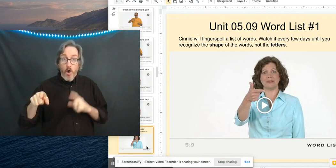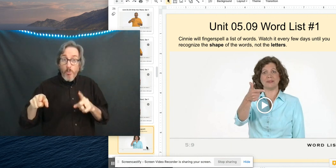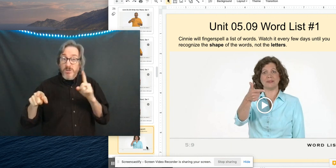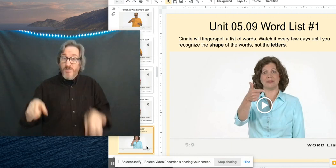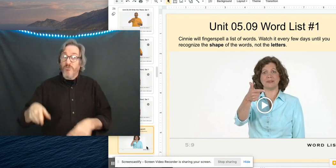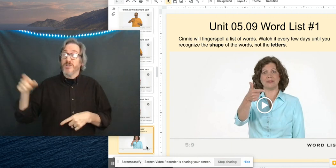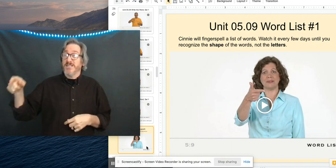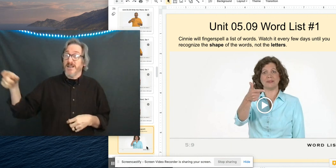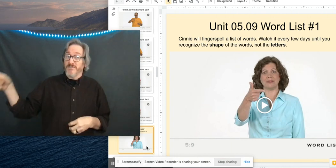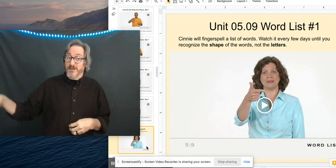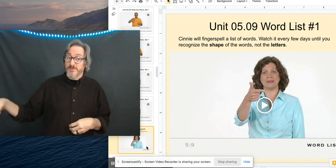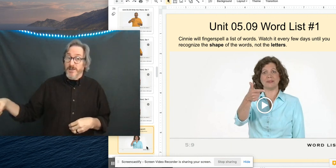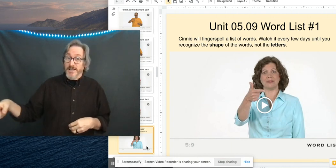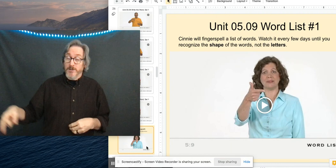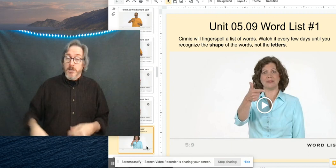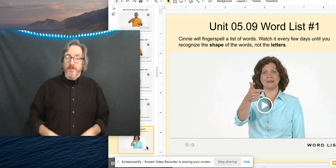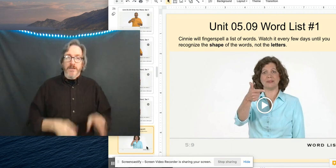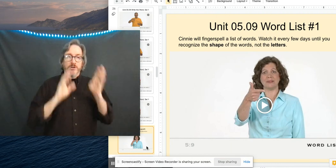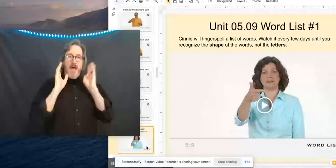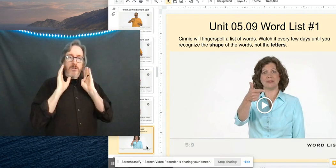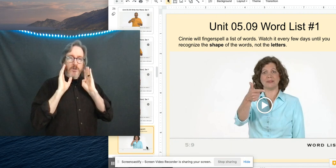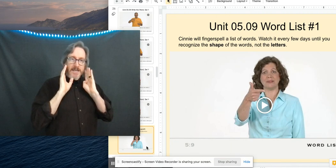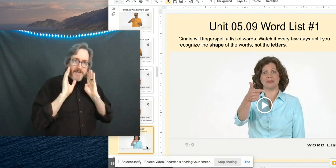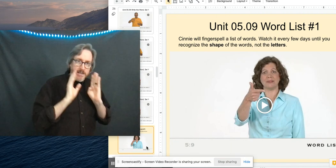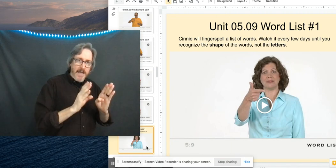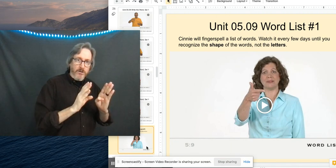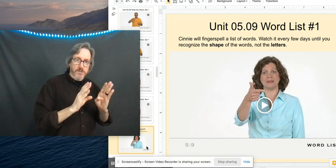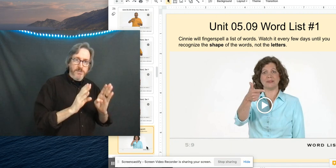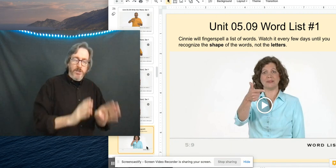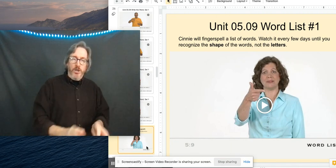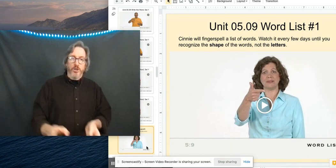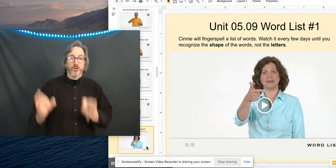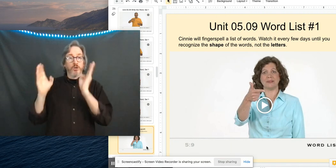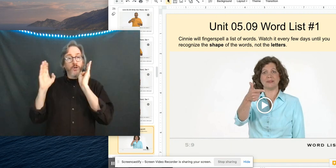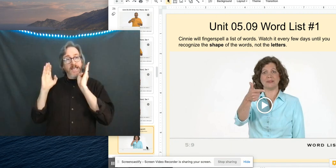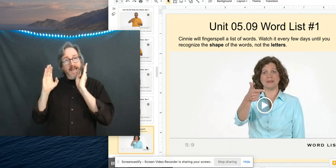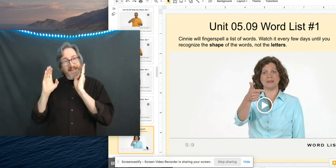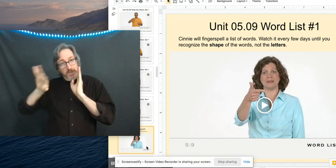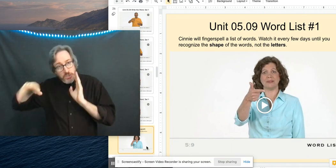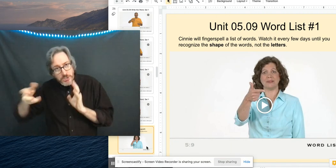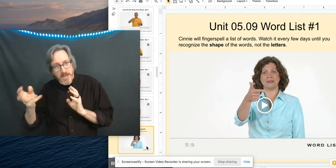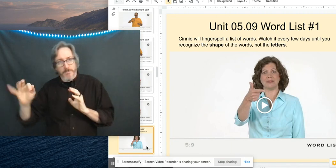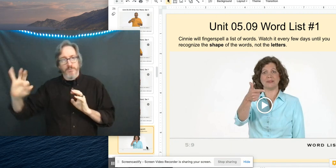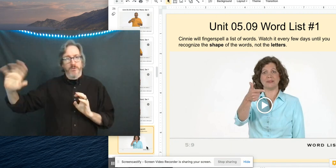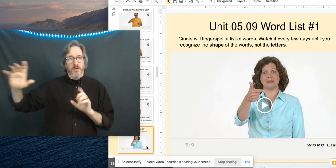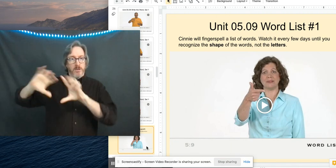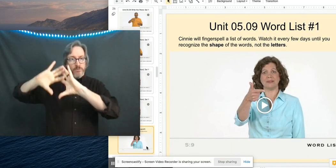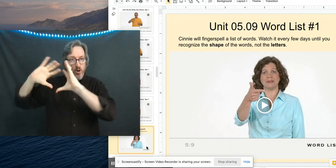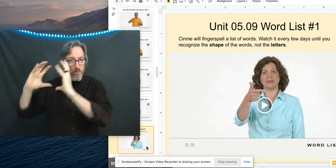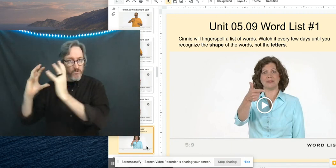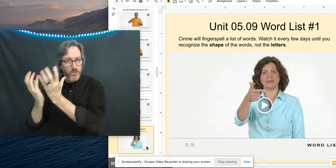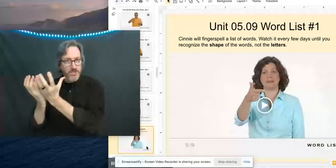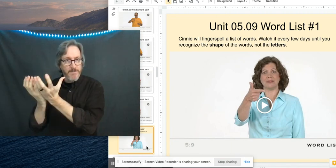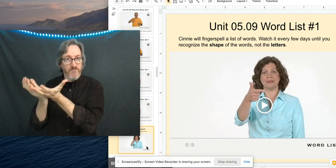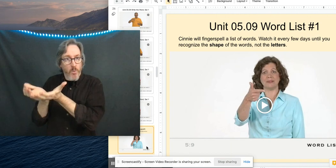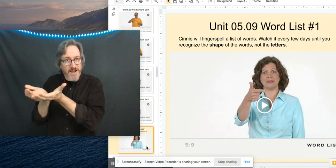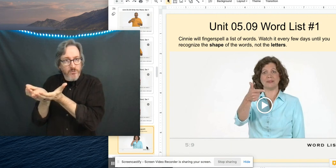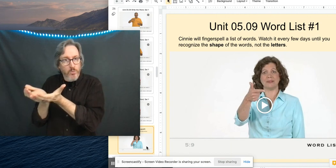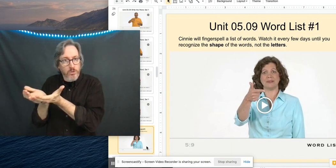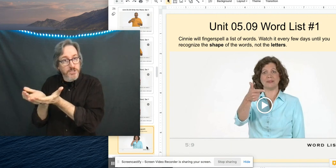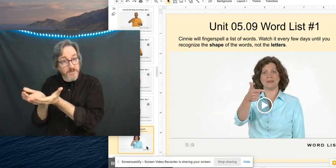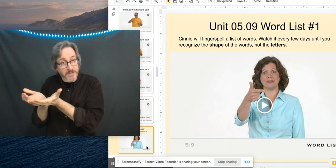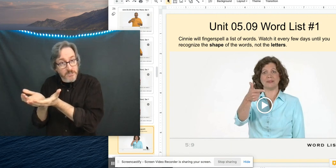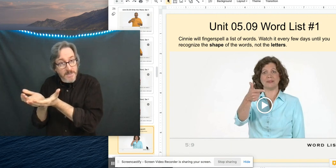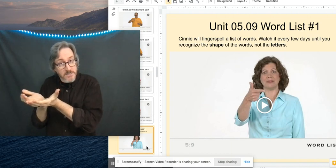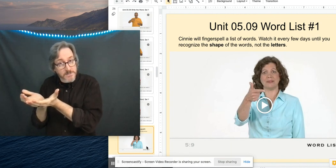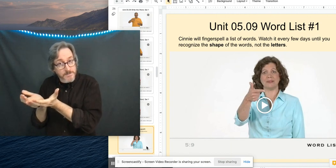it almost before she's done fingerspelling. That you're not looking at the letters, you're looking at the shape, the overall shape of whatever